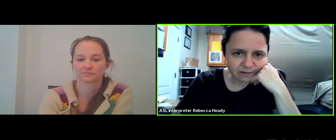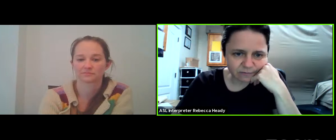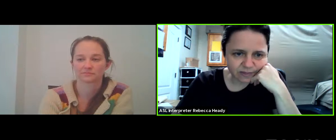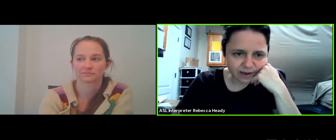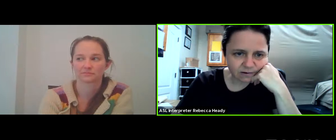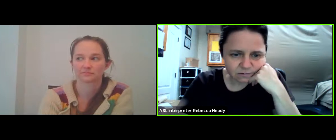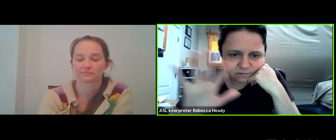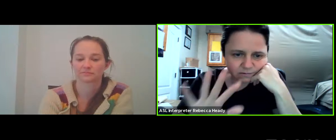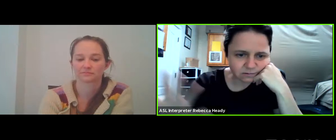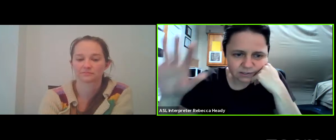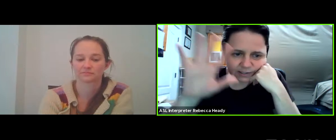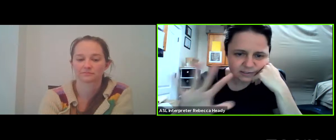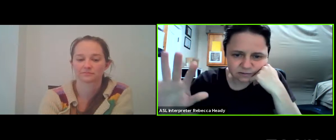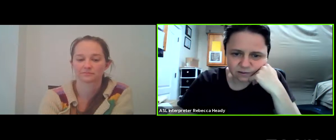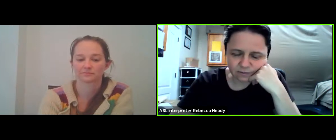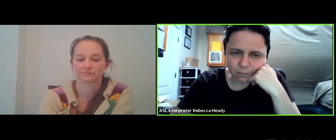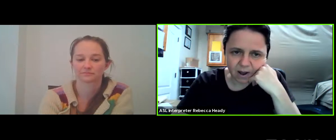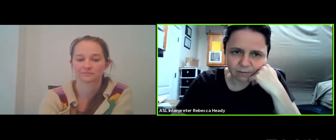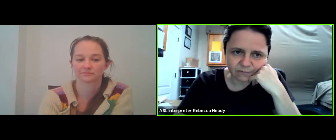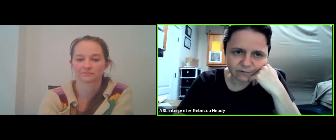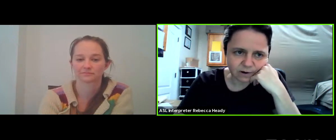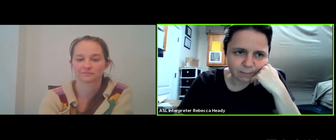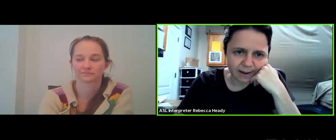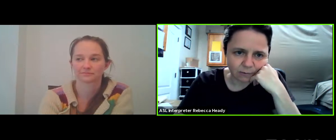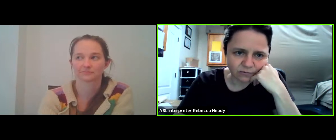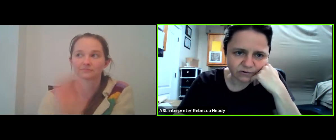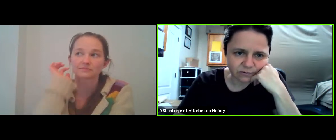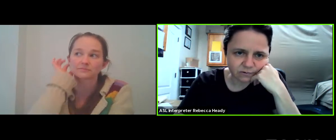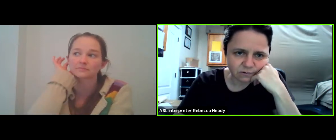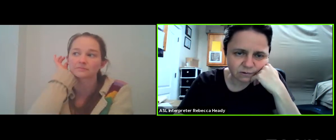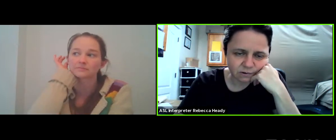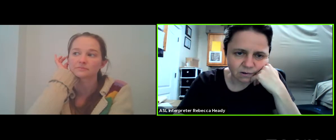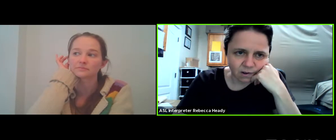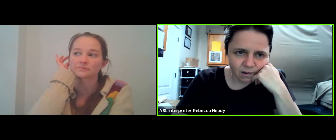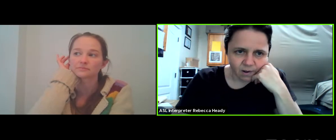But he didn't have it for that. He has it on the bottom for about.